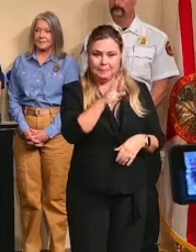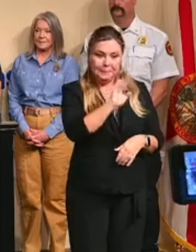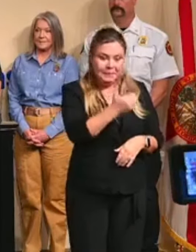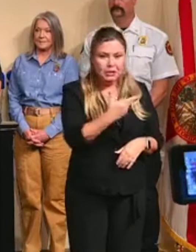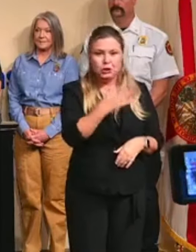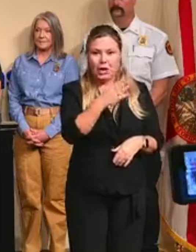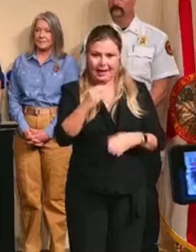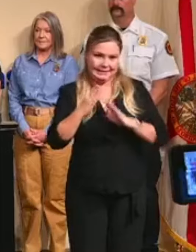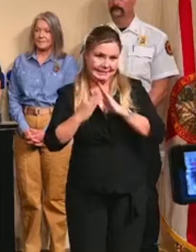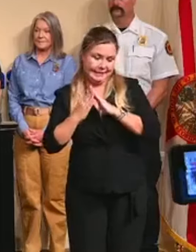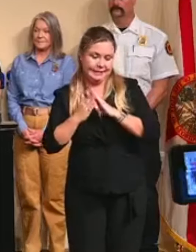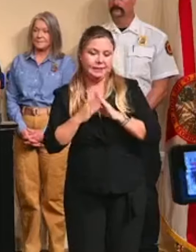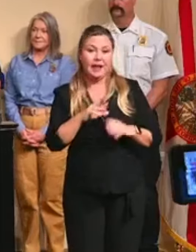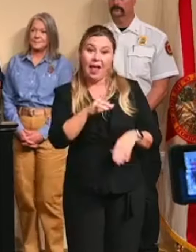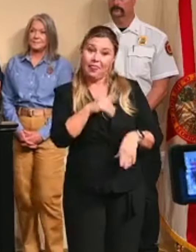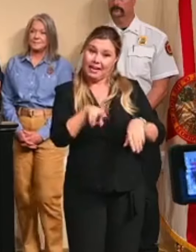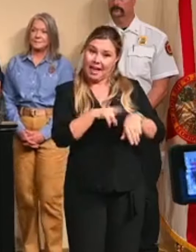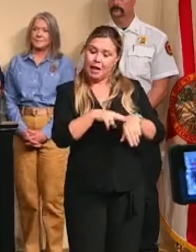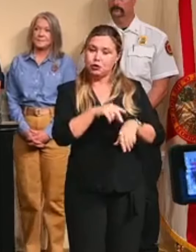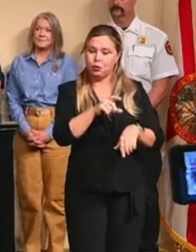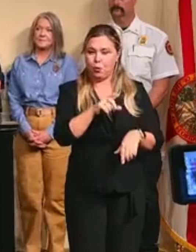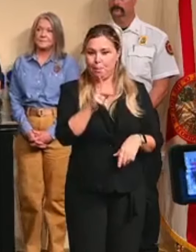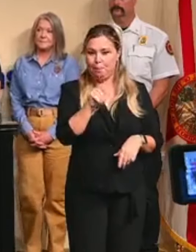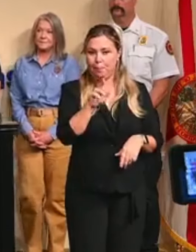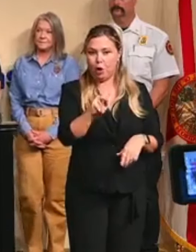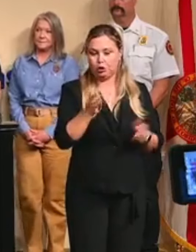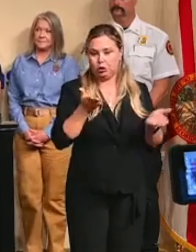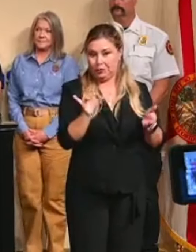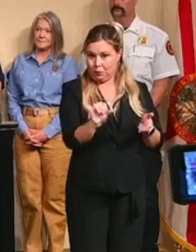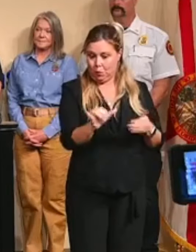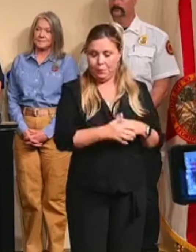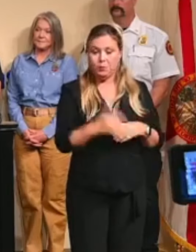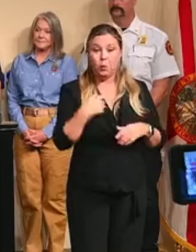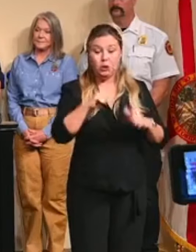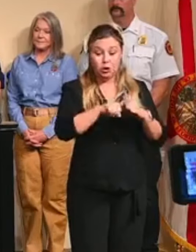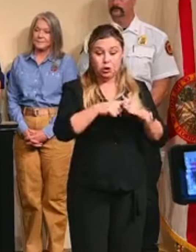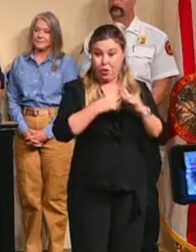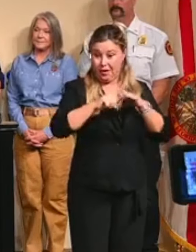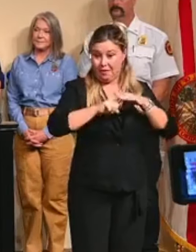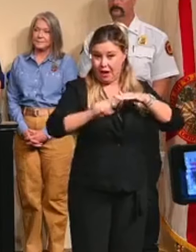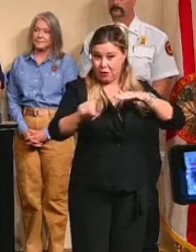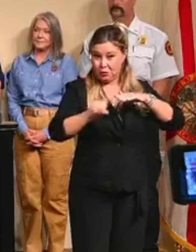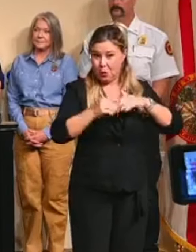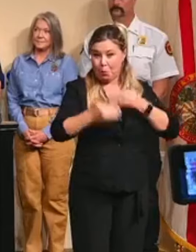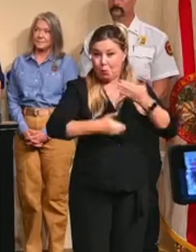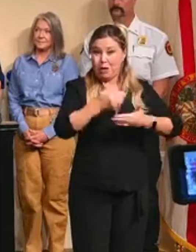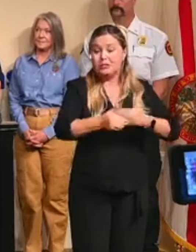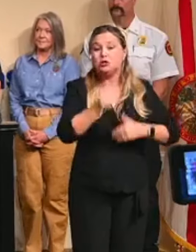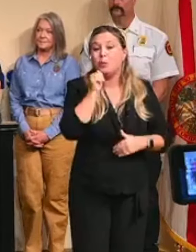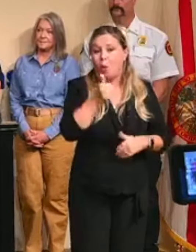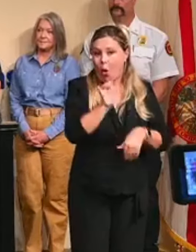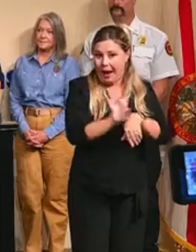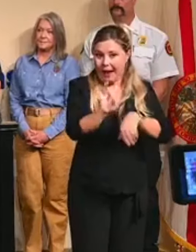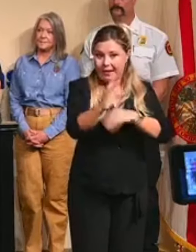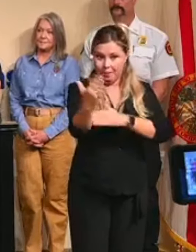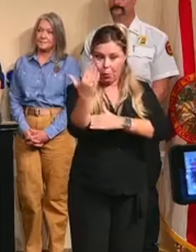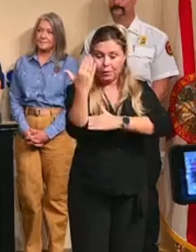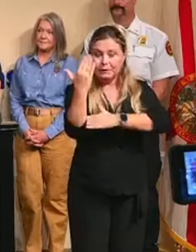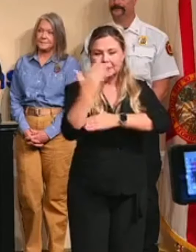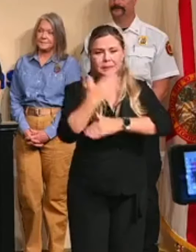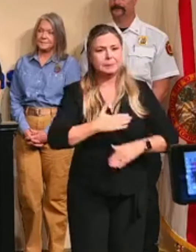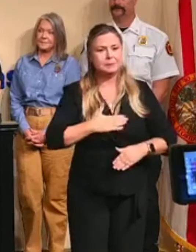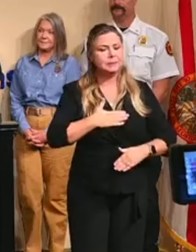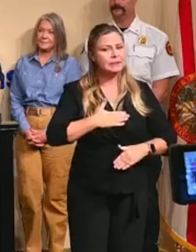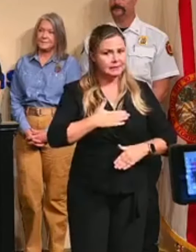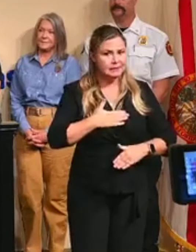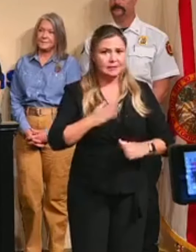Beach Police Department, as well as the National Park Service. We ask you this, as we start the evacuation process tomorrow at 8 a.m.,